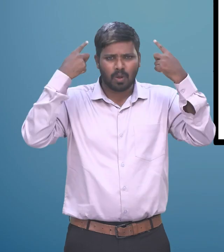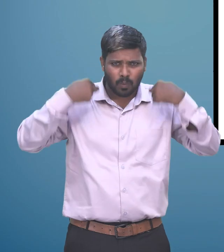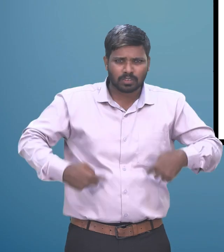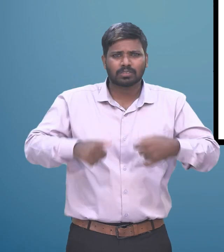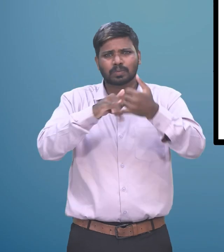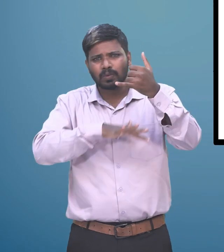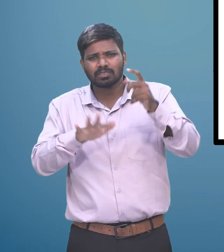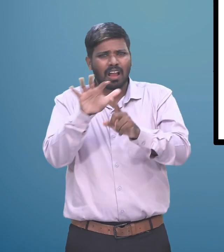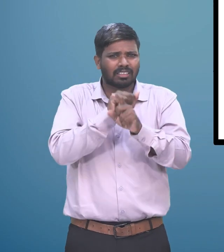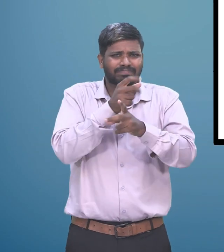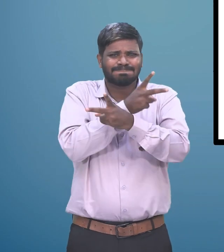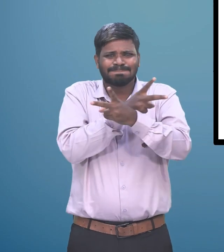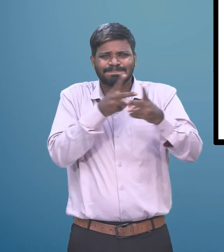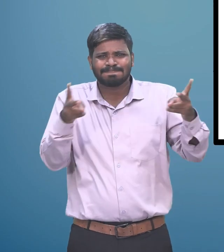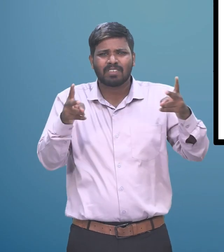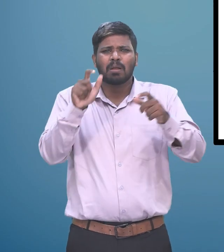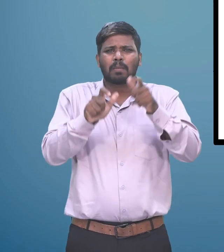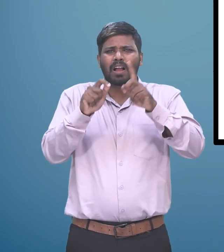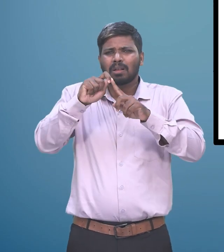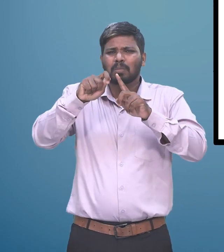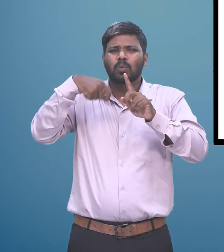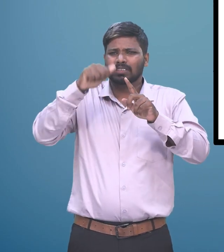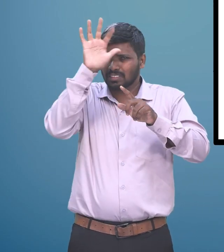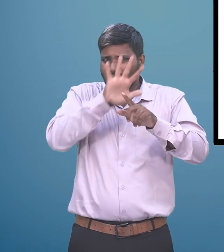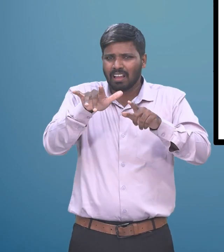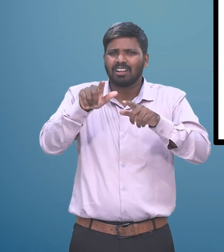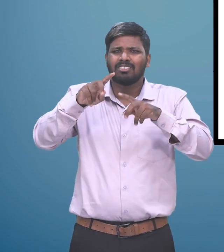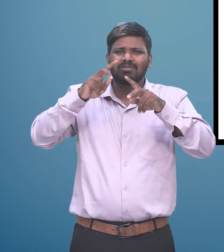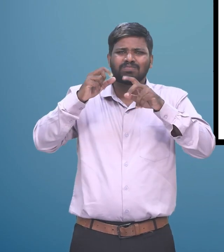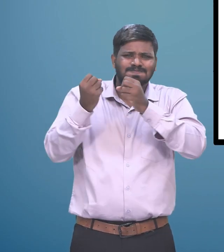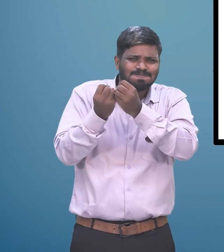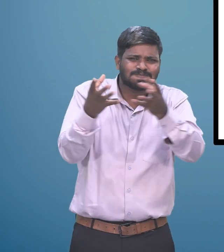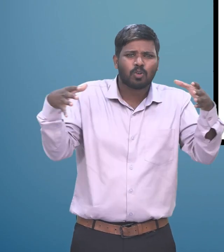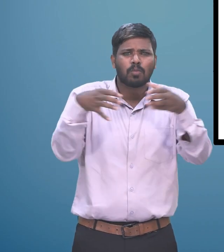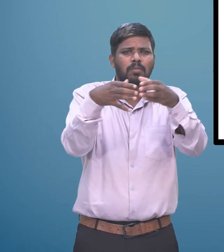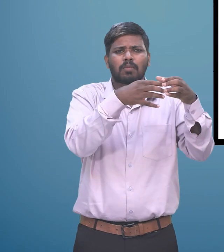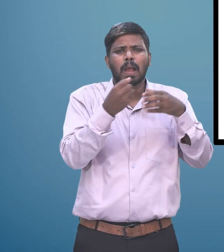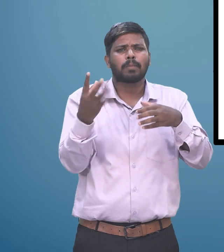national organization, conducted a massive survey called People of India Project of